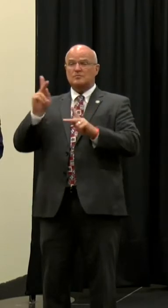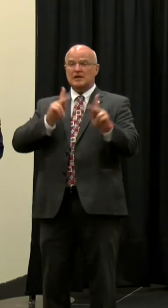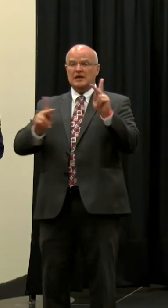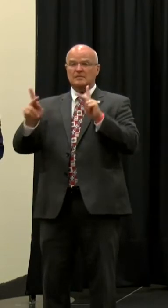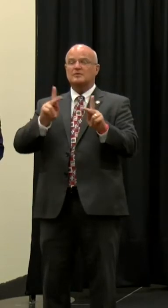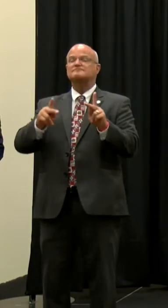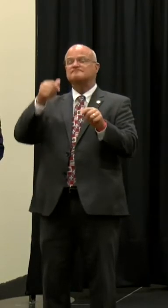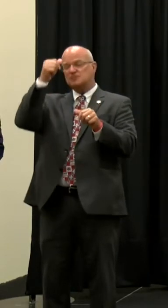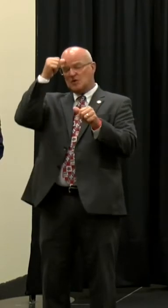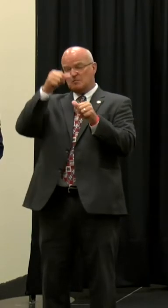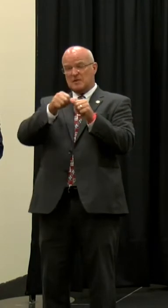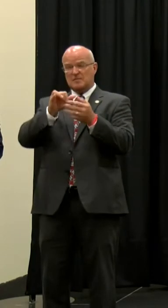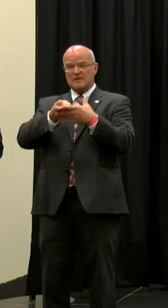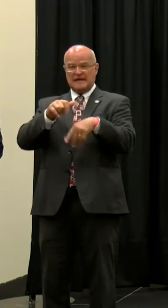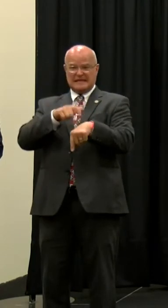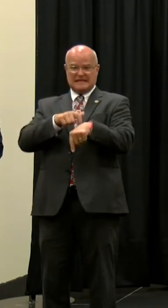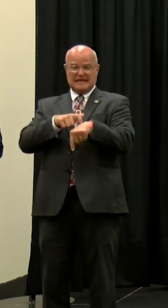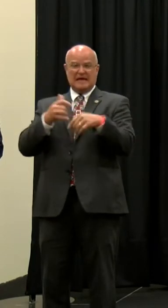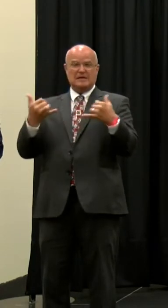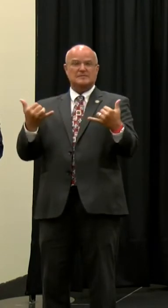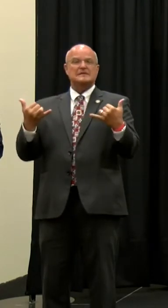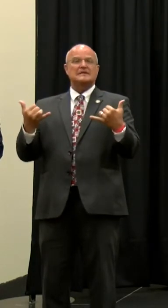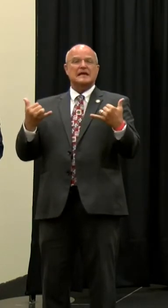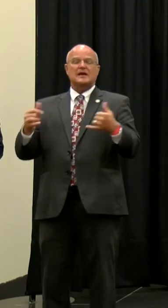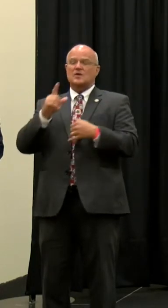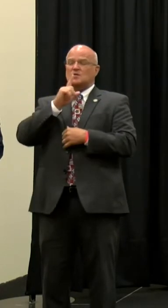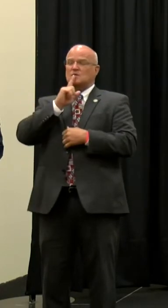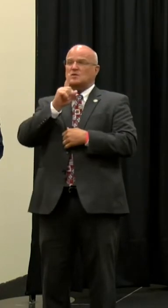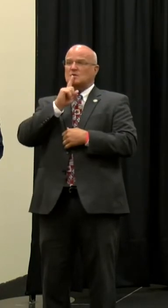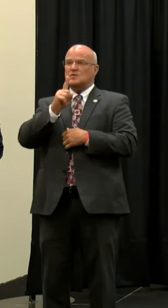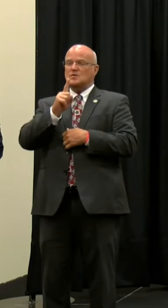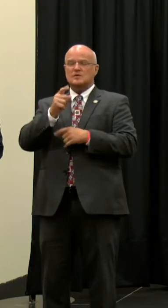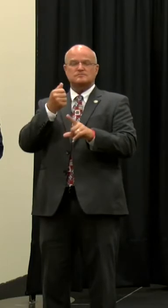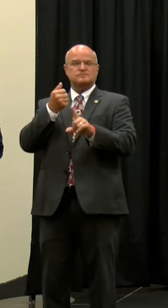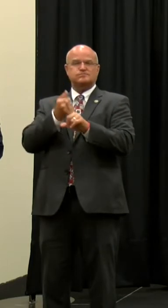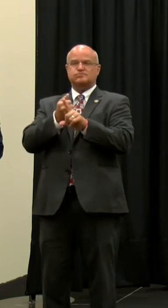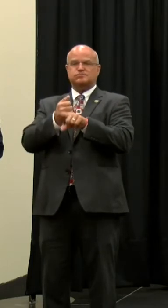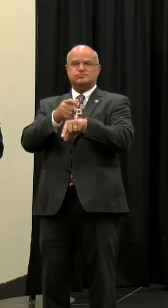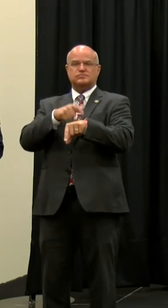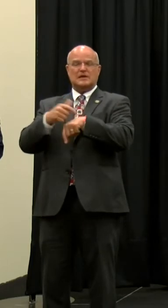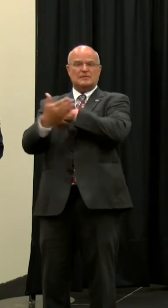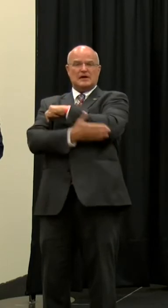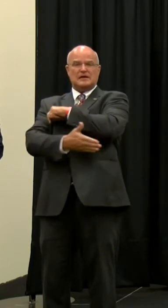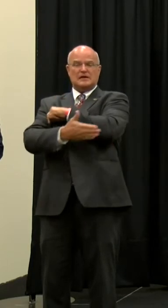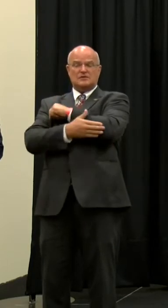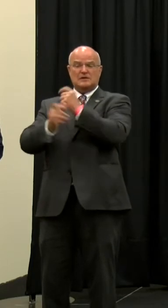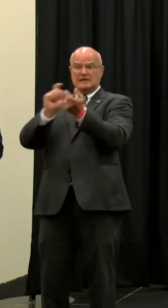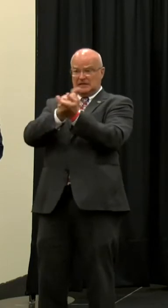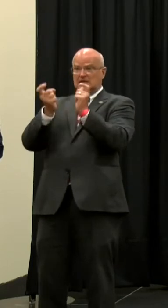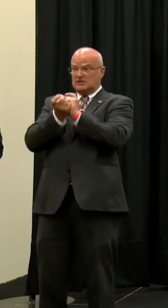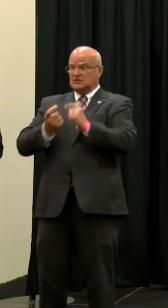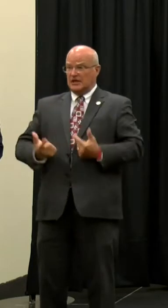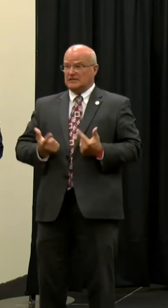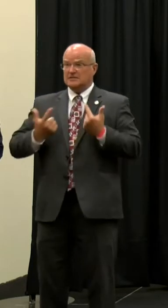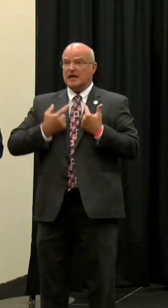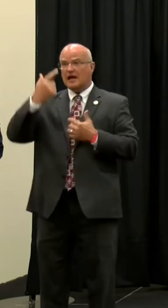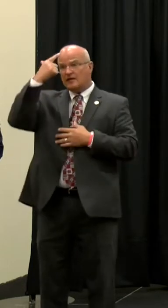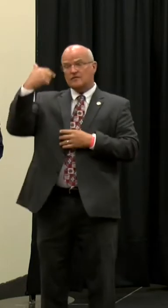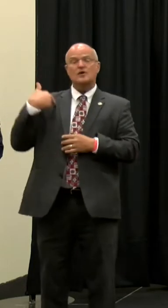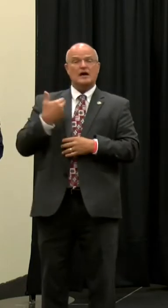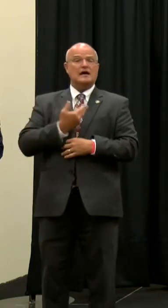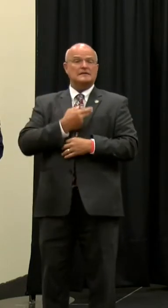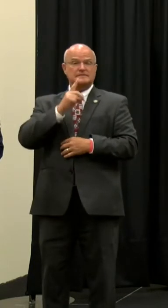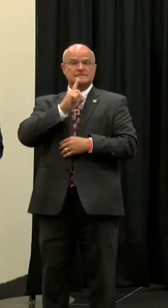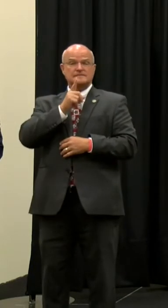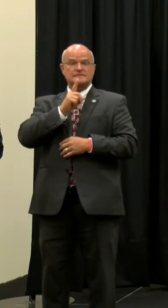remembering that occasion today, and it was really a turning point in our country that changed life for us,